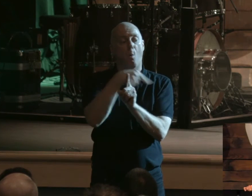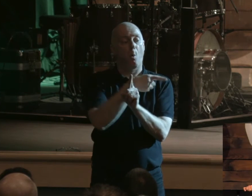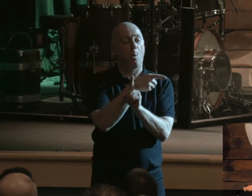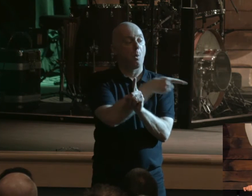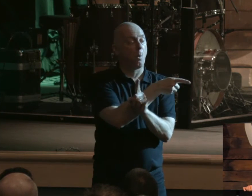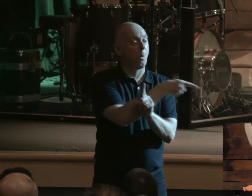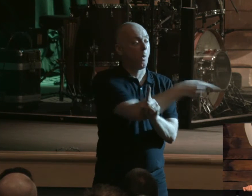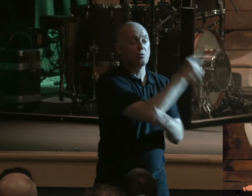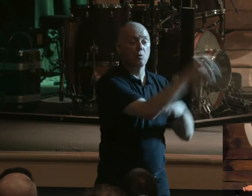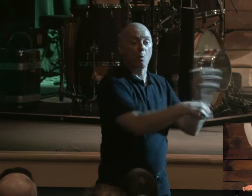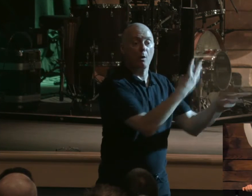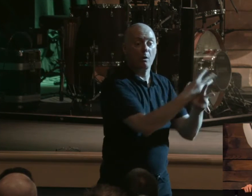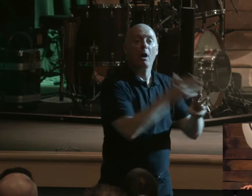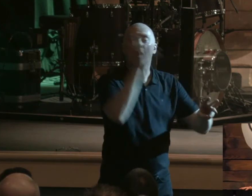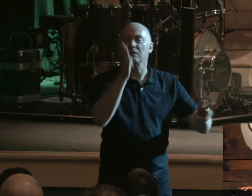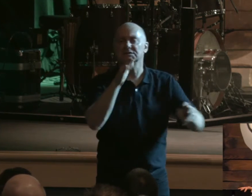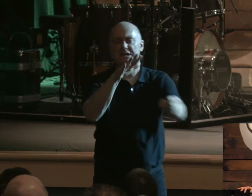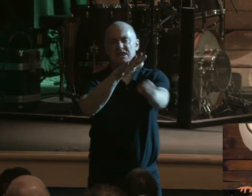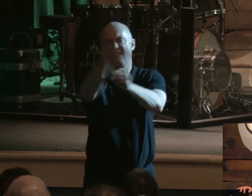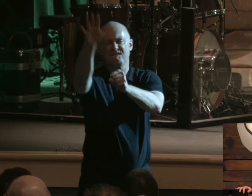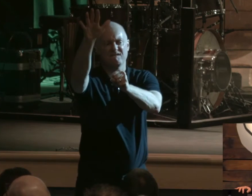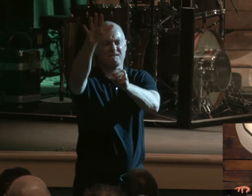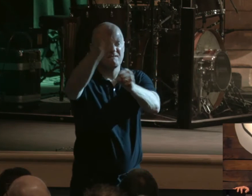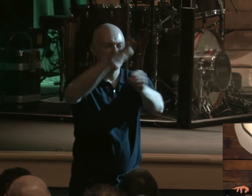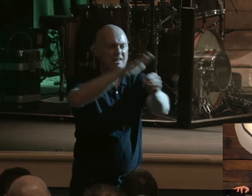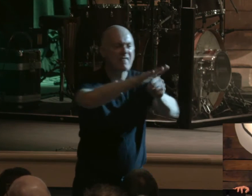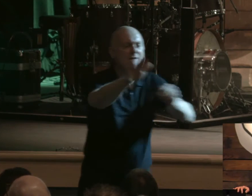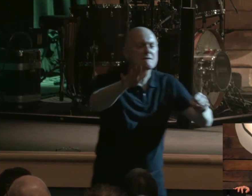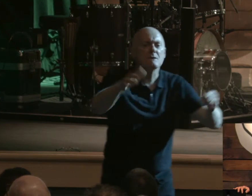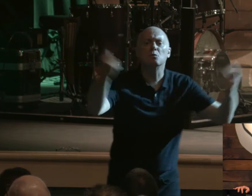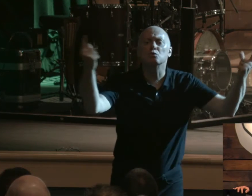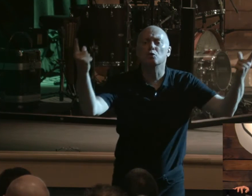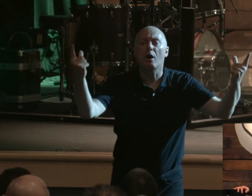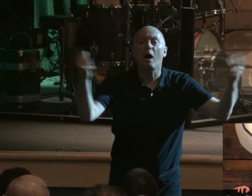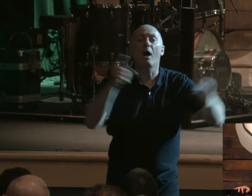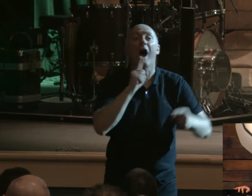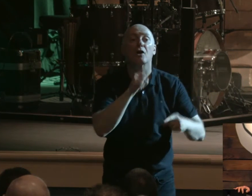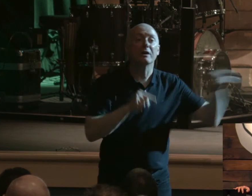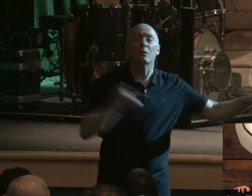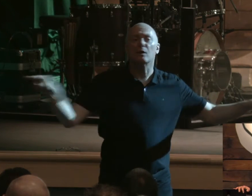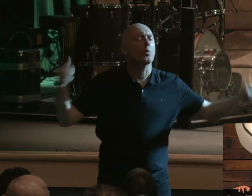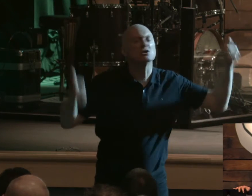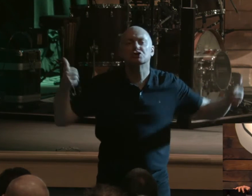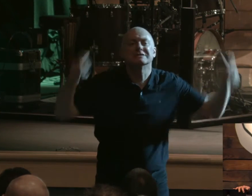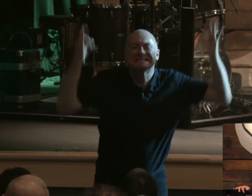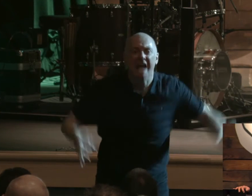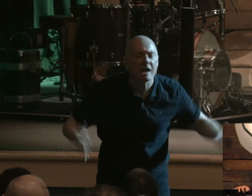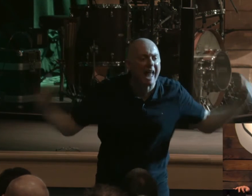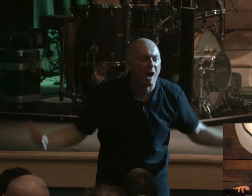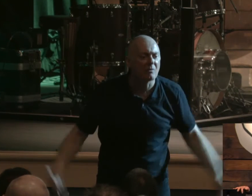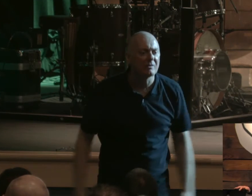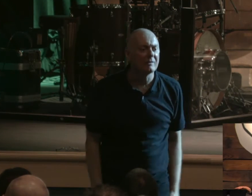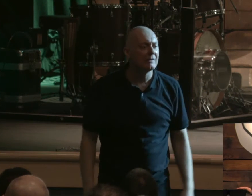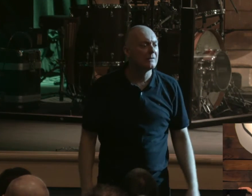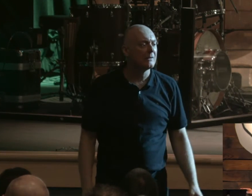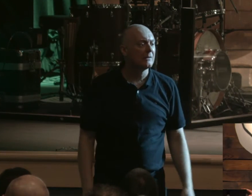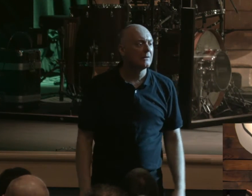world, and God says, enough. What's it going to be? Are you in or are you out?